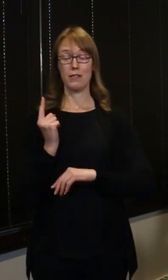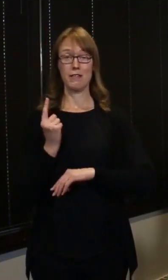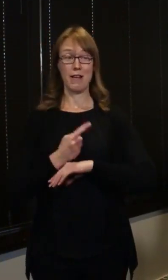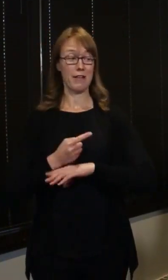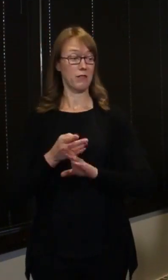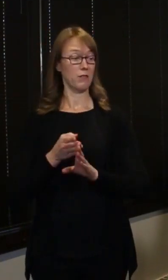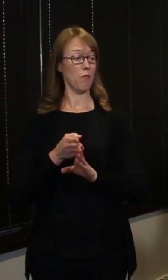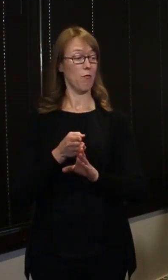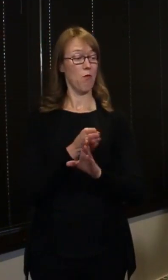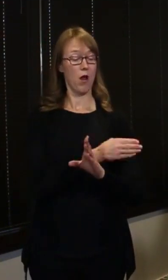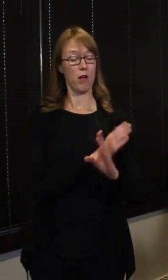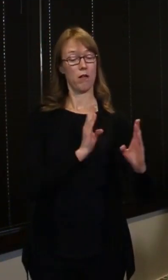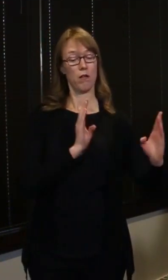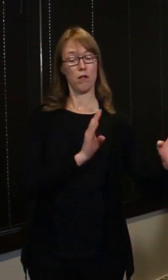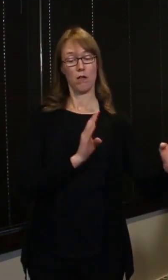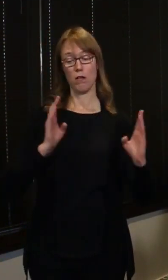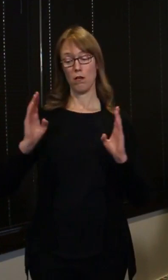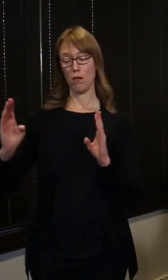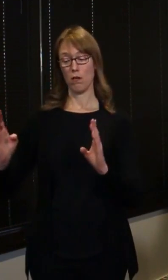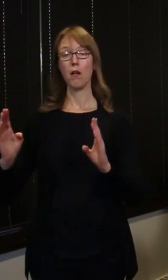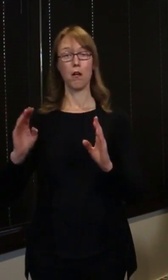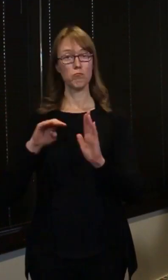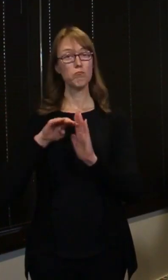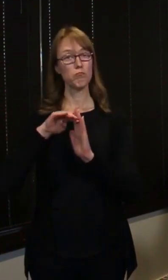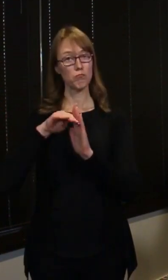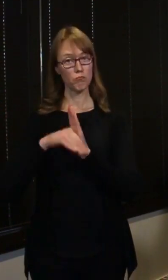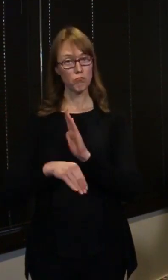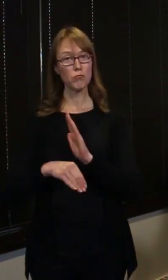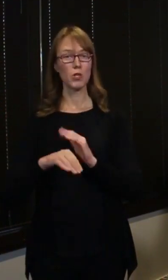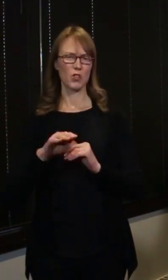well, so 17.5%.